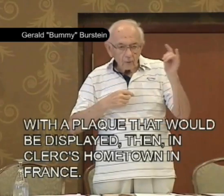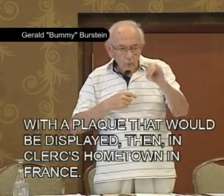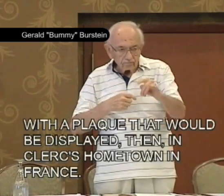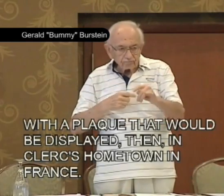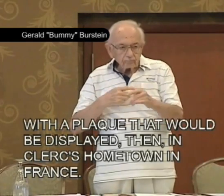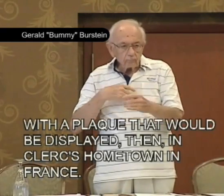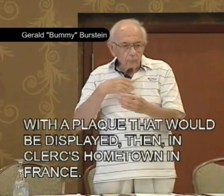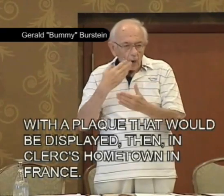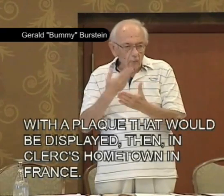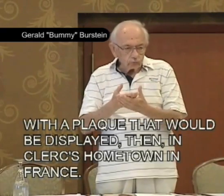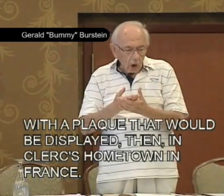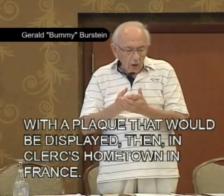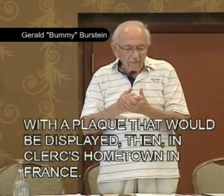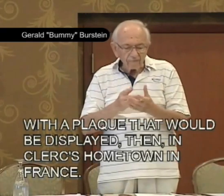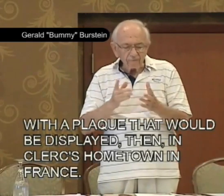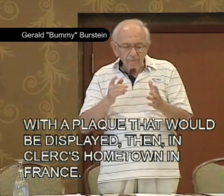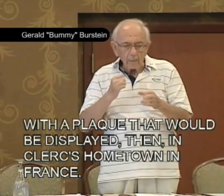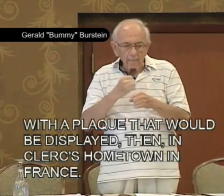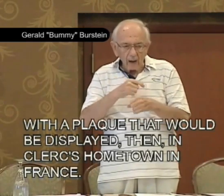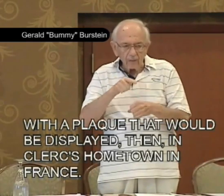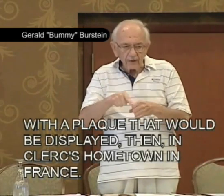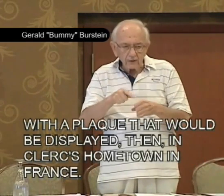Claire hometown in France